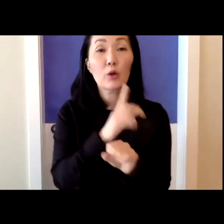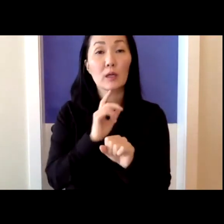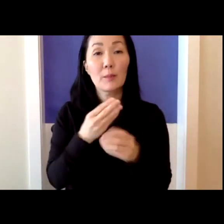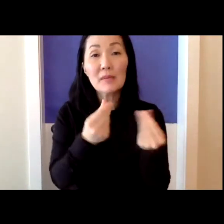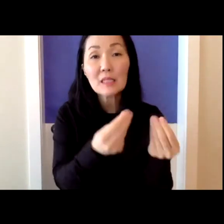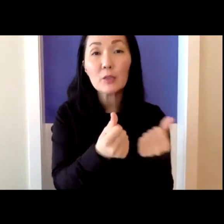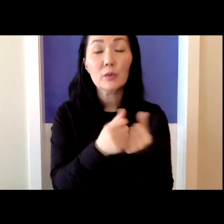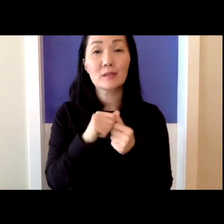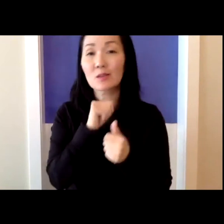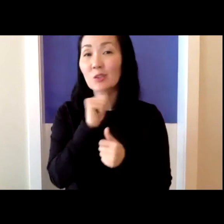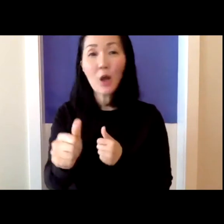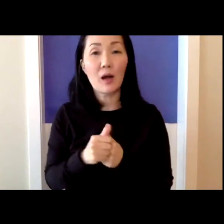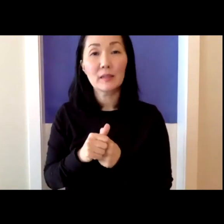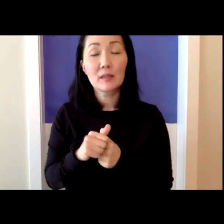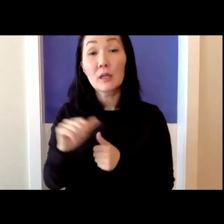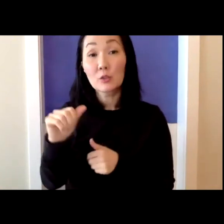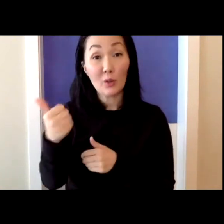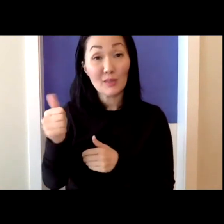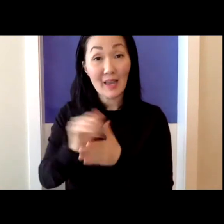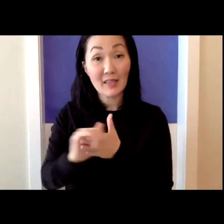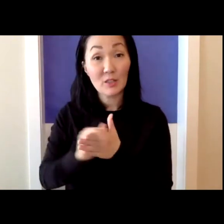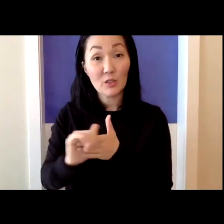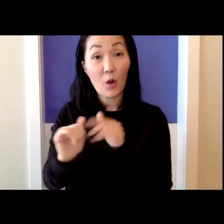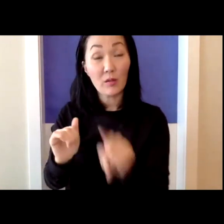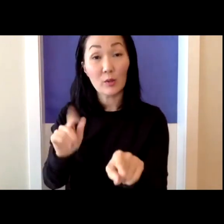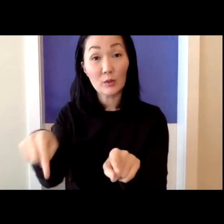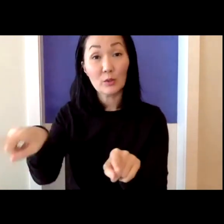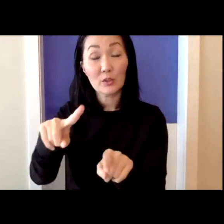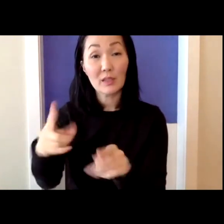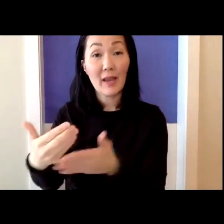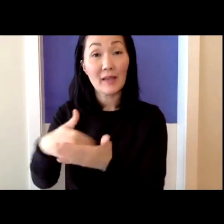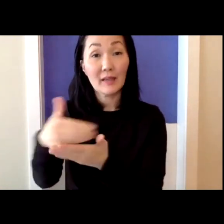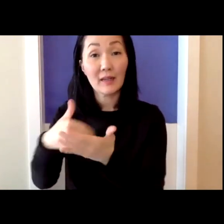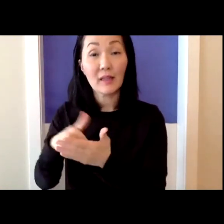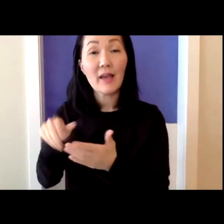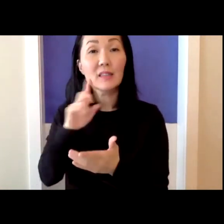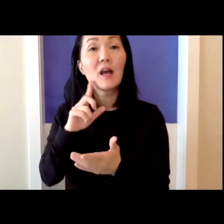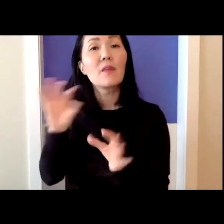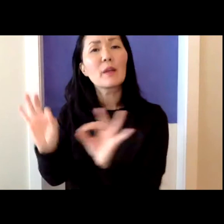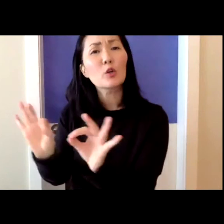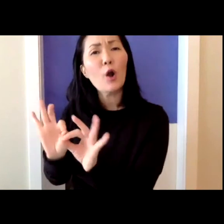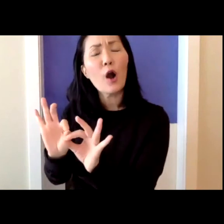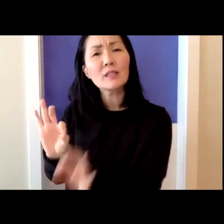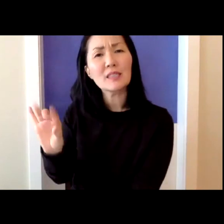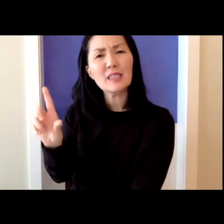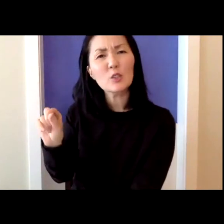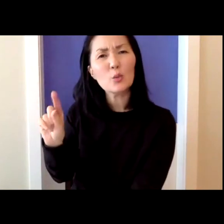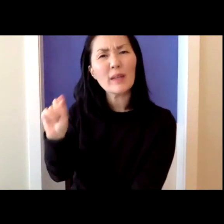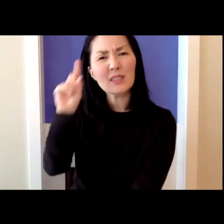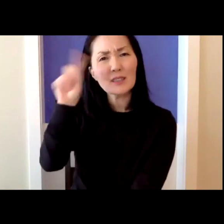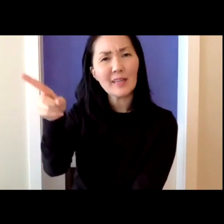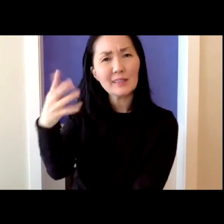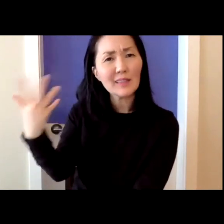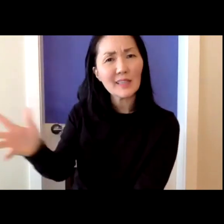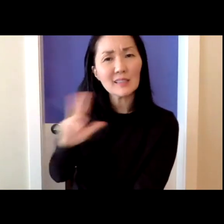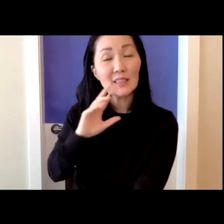for that $10 of revenue, Zoom will incur a hosting cost of about 20 cents. That's a 98% gross profit,